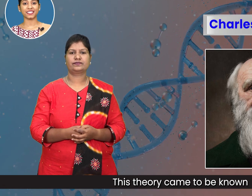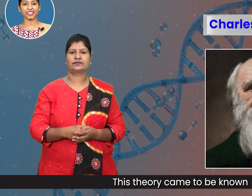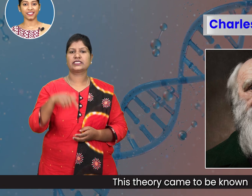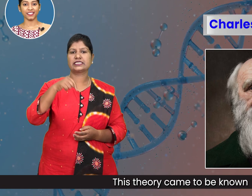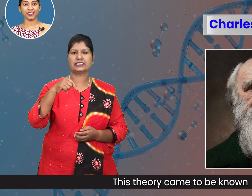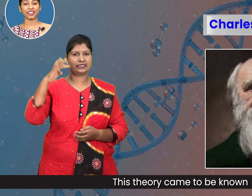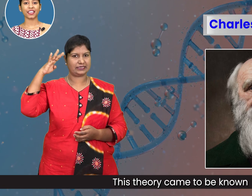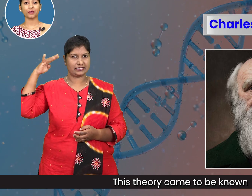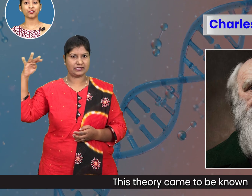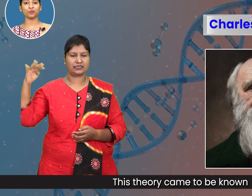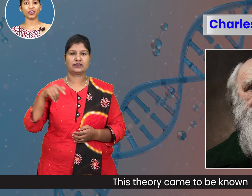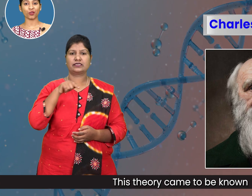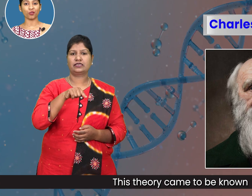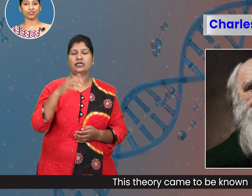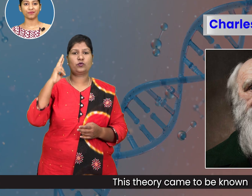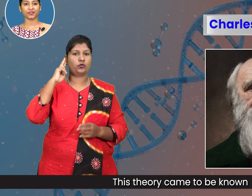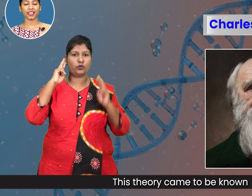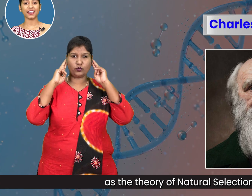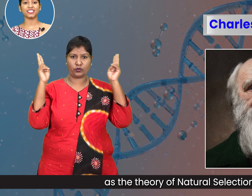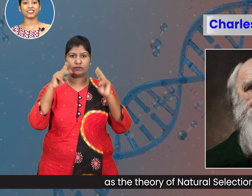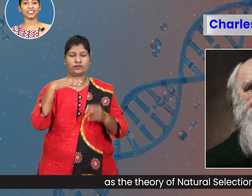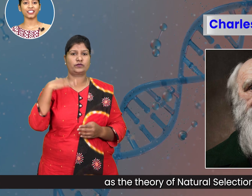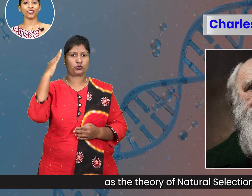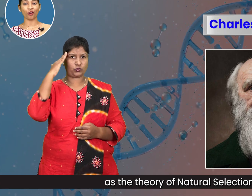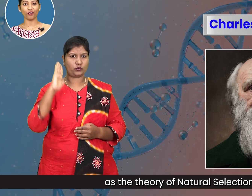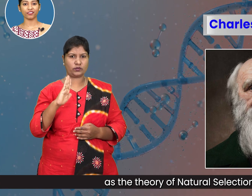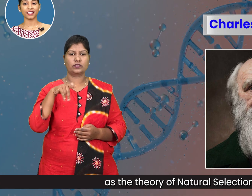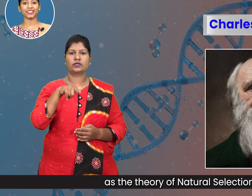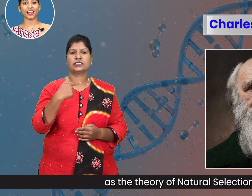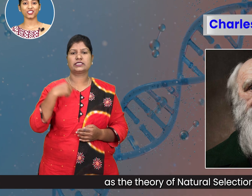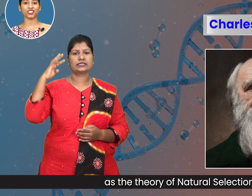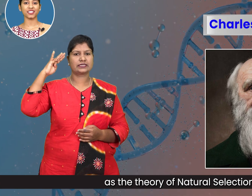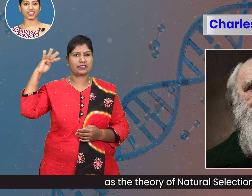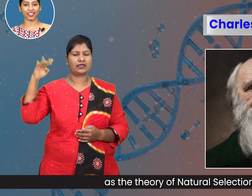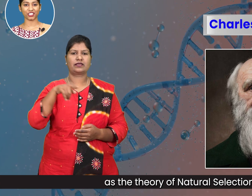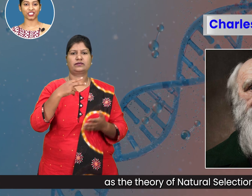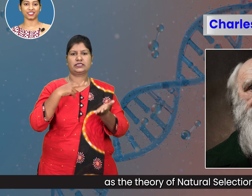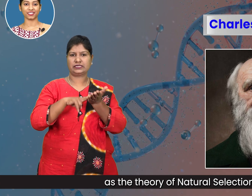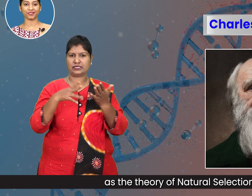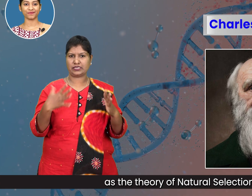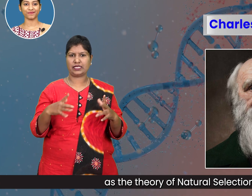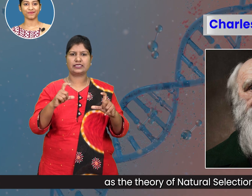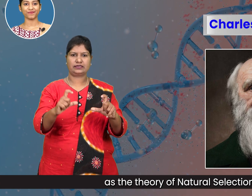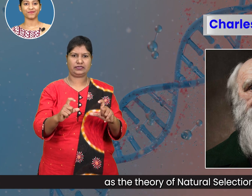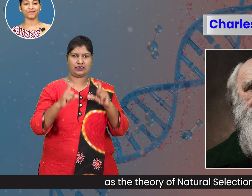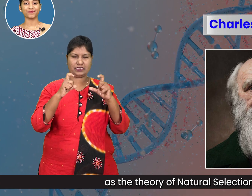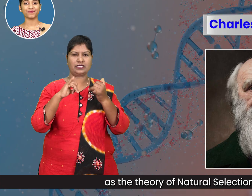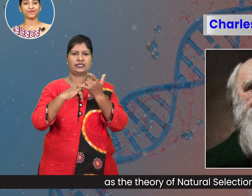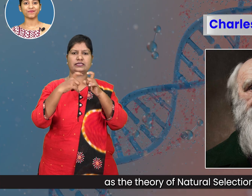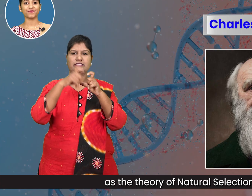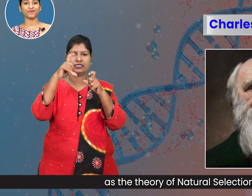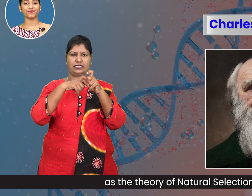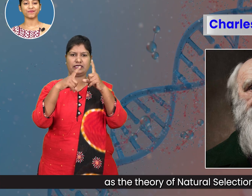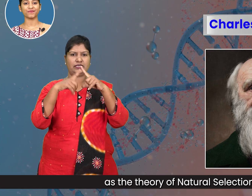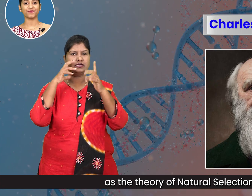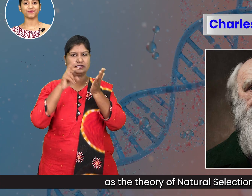This theory came to be known as the theory of natural selection.